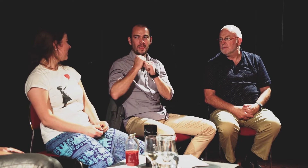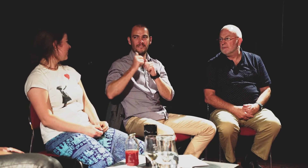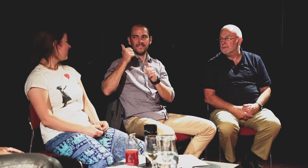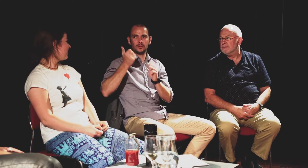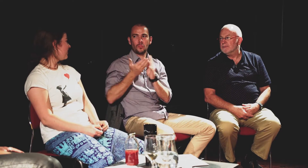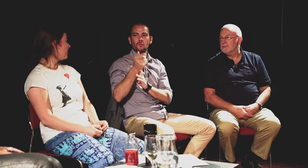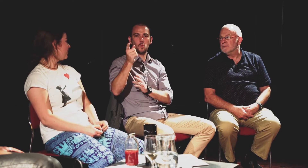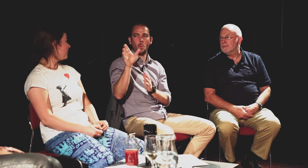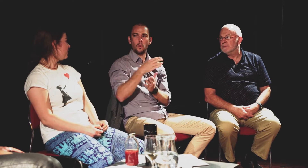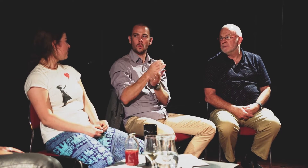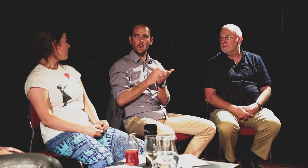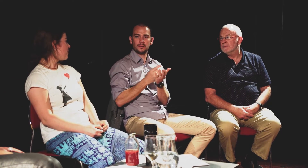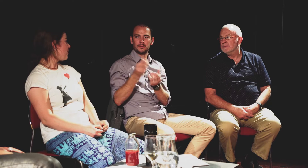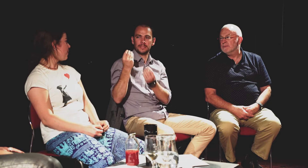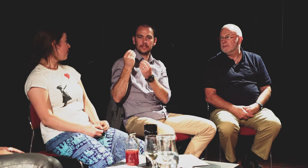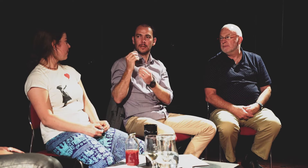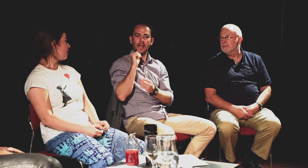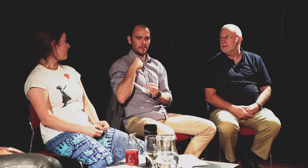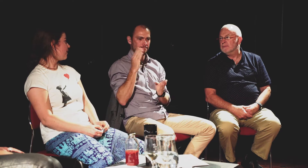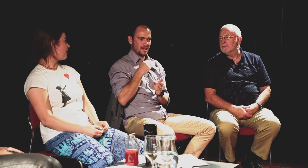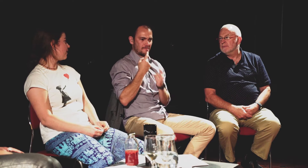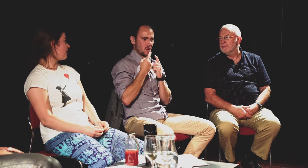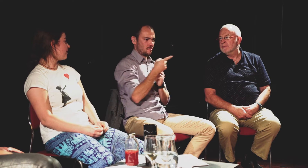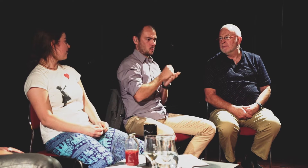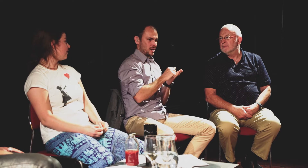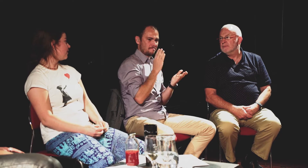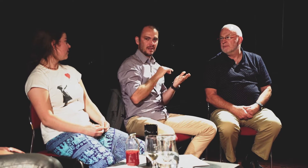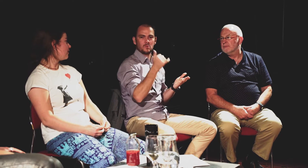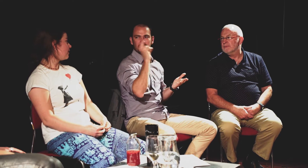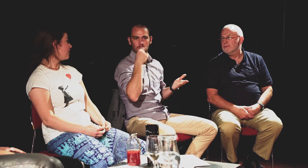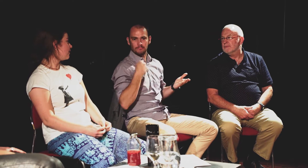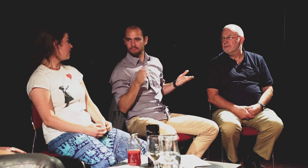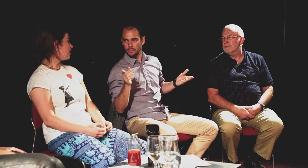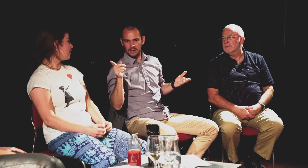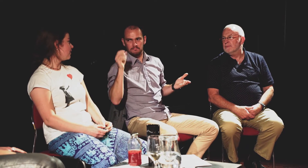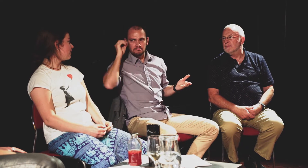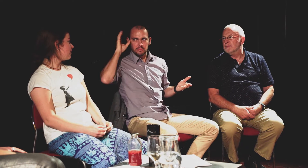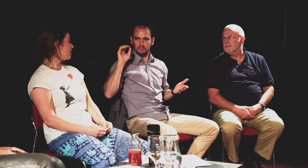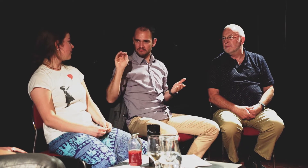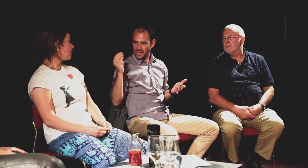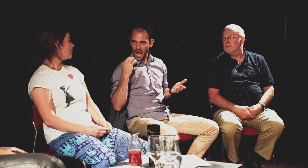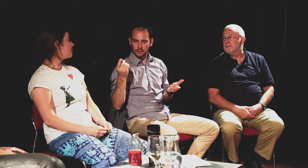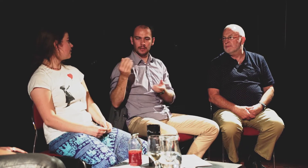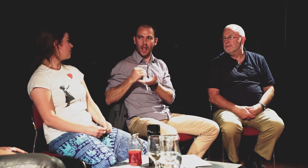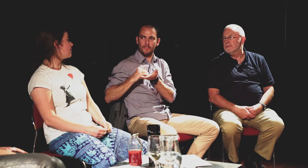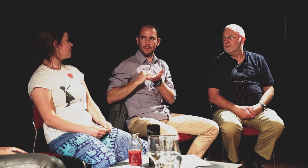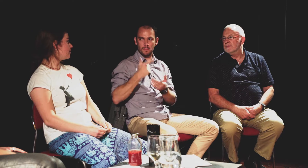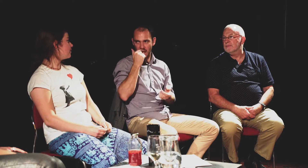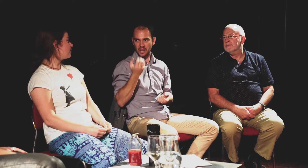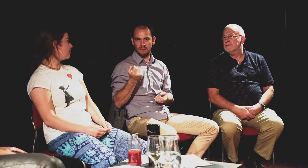was lucky really that I had an older brother, because if I missed information, he would be able to give me the information. I'd ask him questions and he'd